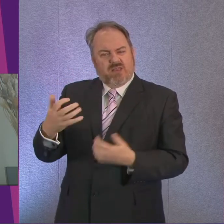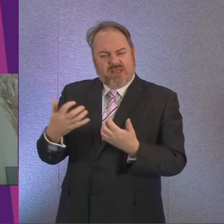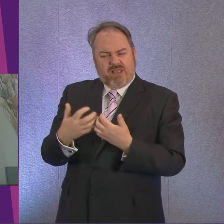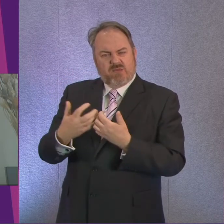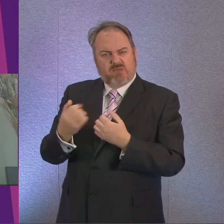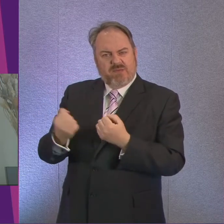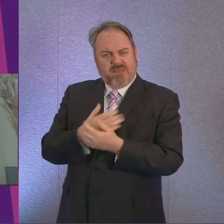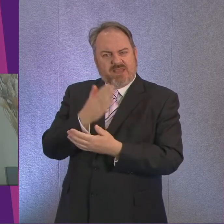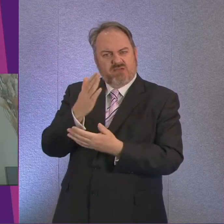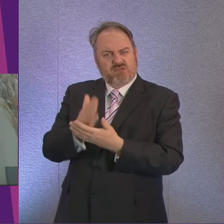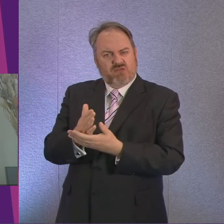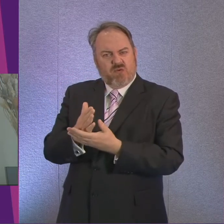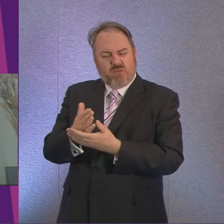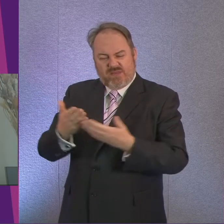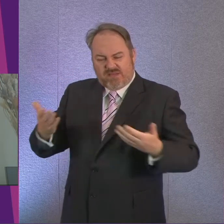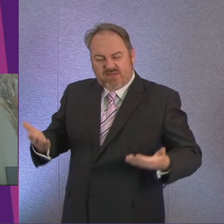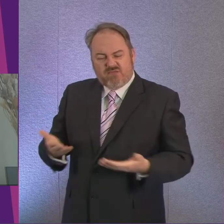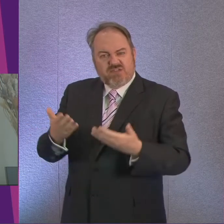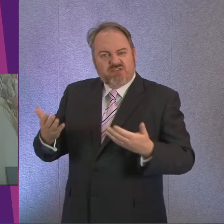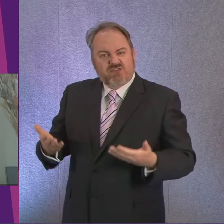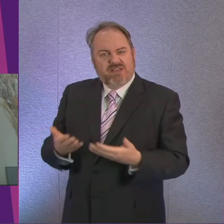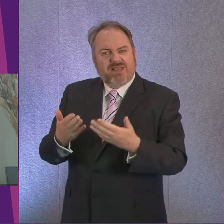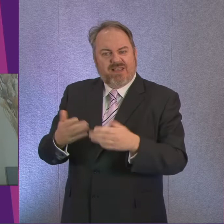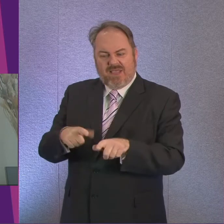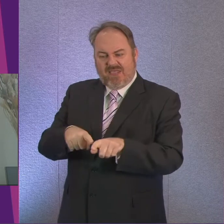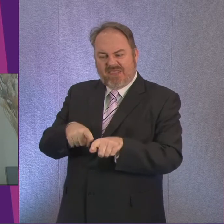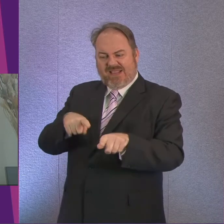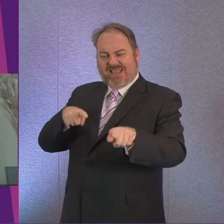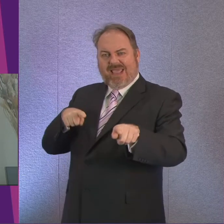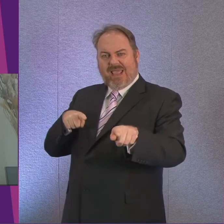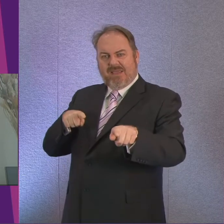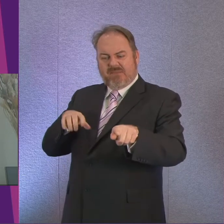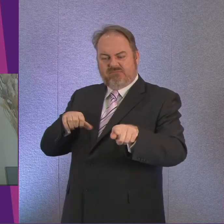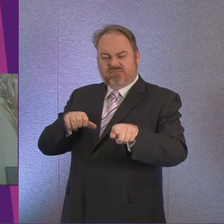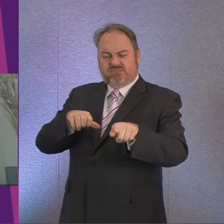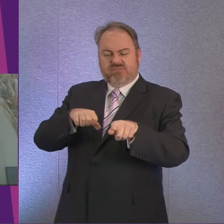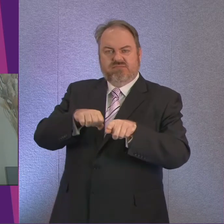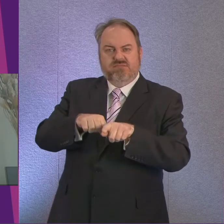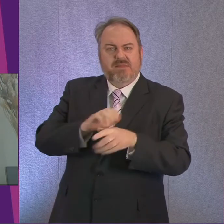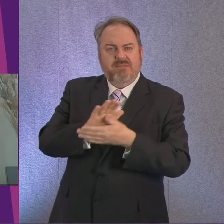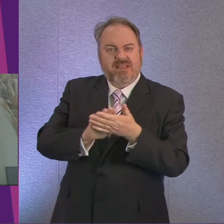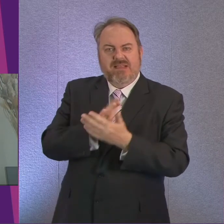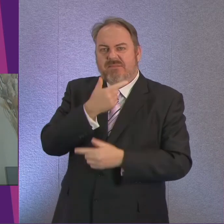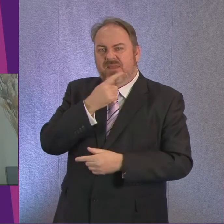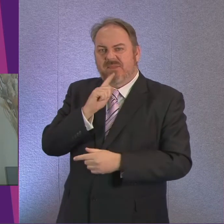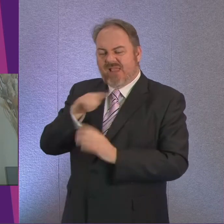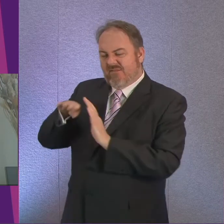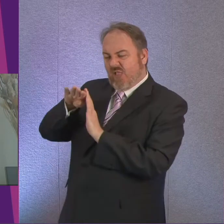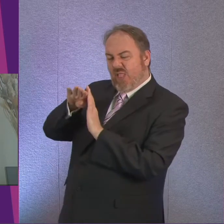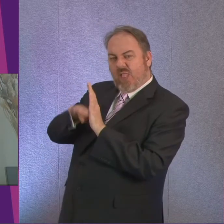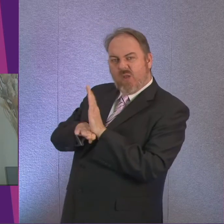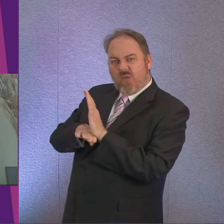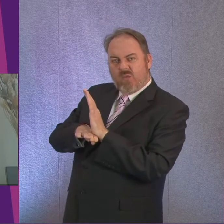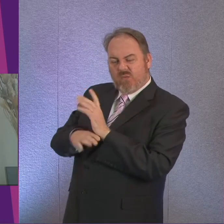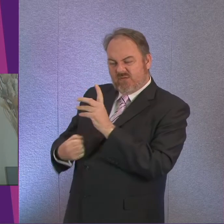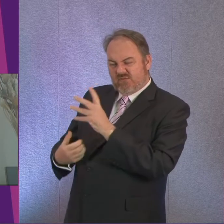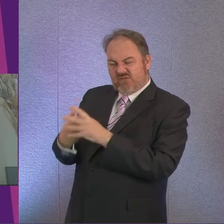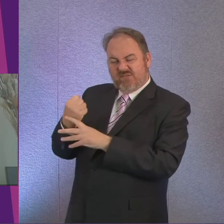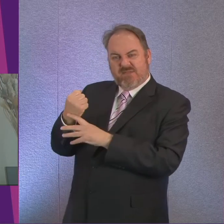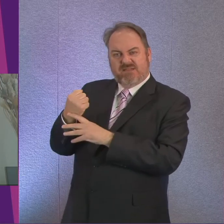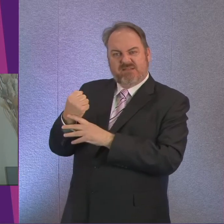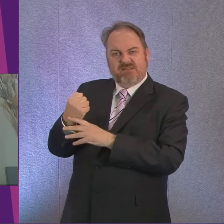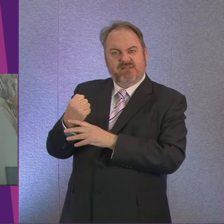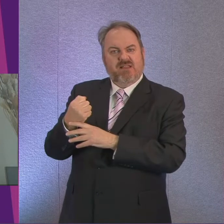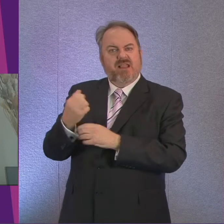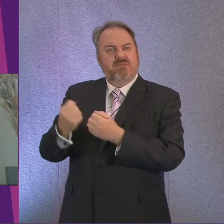the attainment gap and what work has been done to ensure that all pupils, no matter their background, have the same opportunity to gain a place at